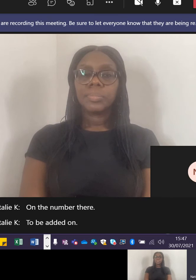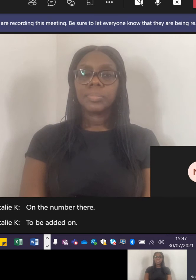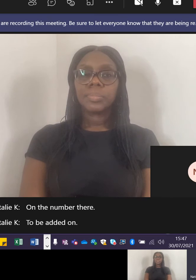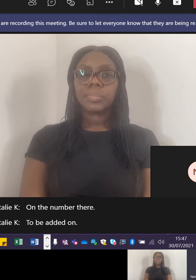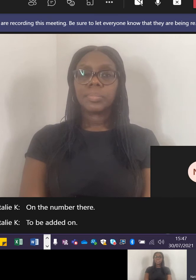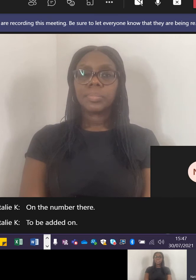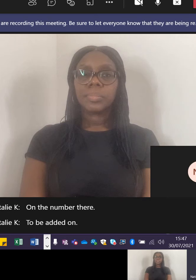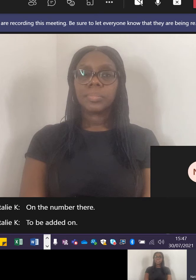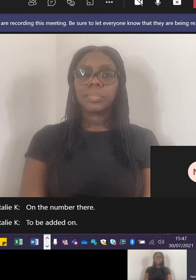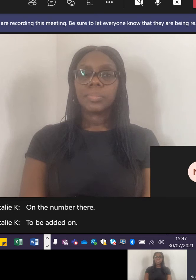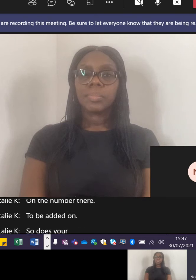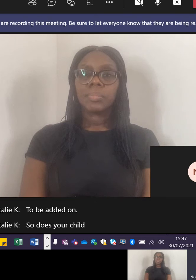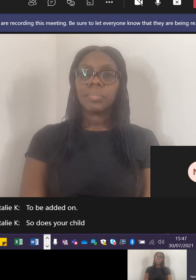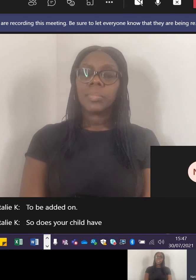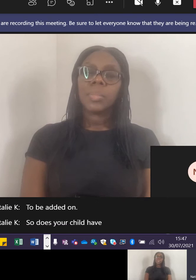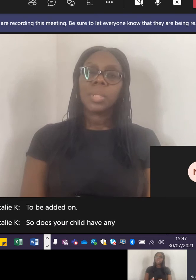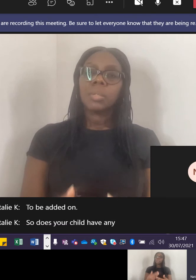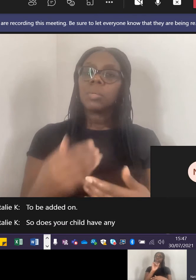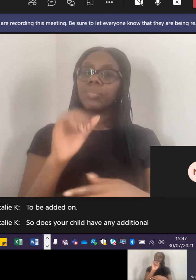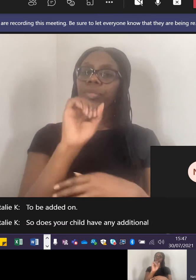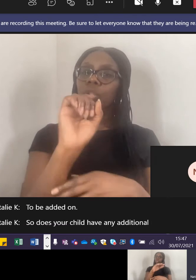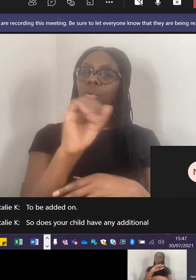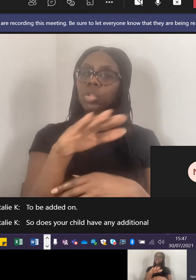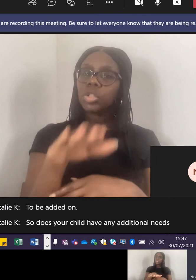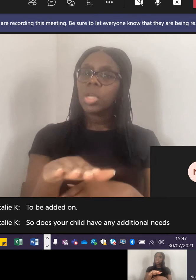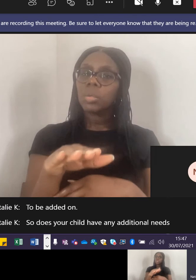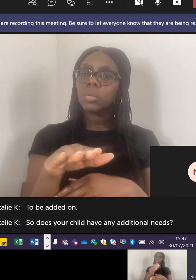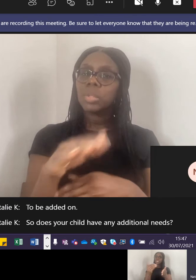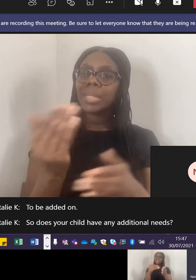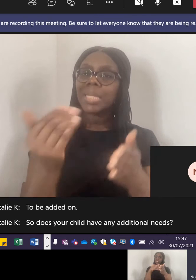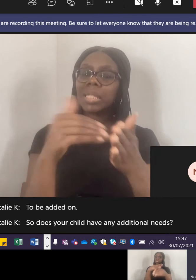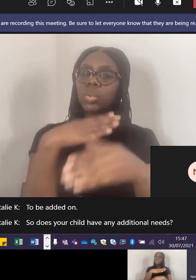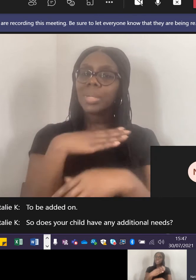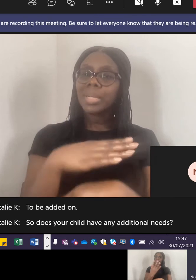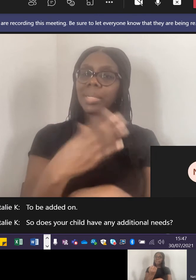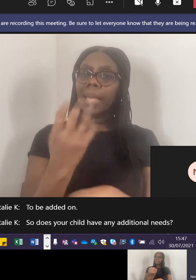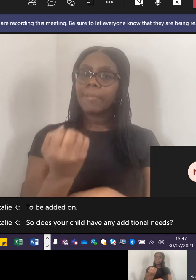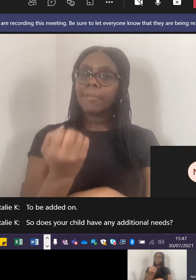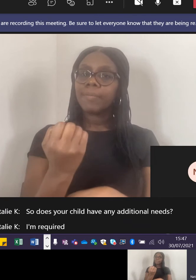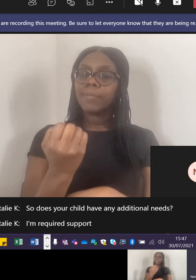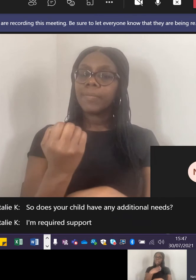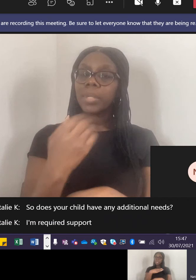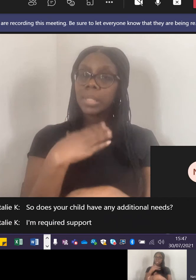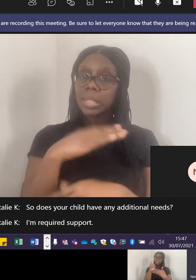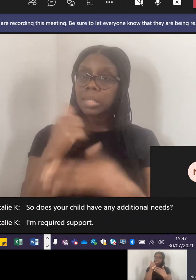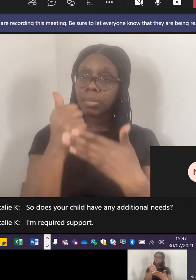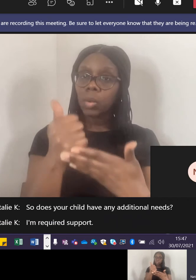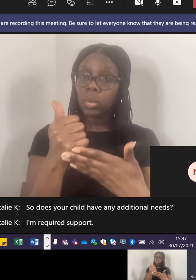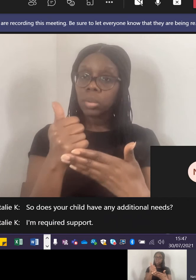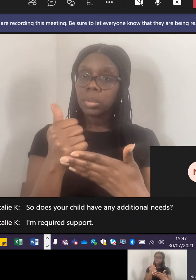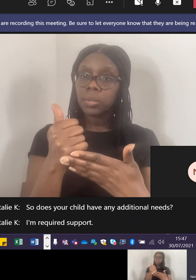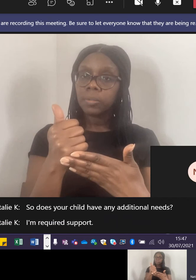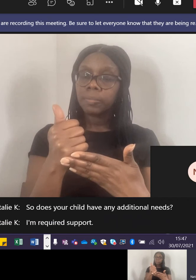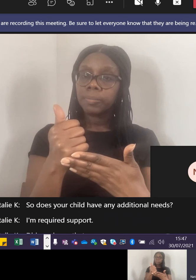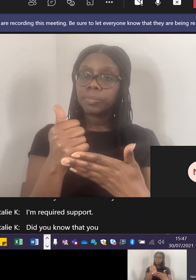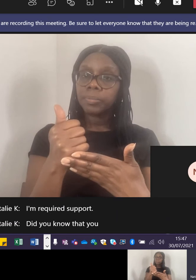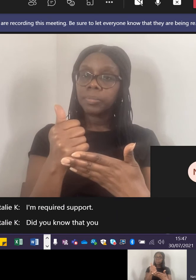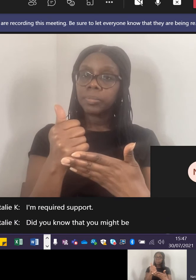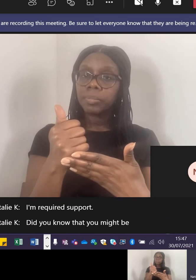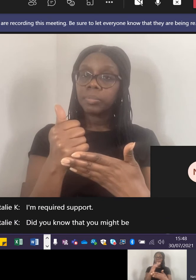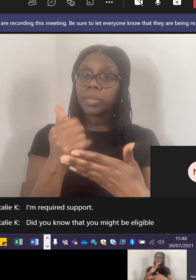So, does your child have any additional needs and requires support? Did you know that you might